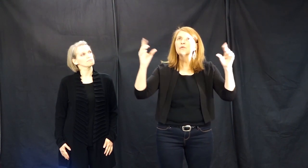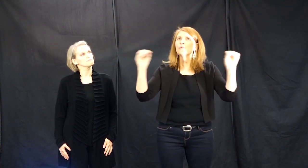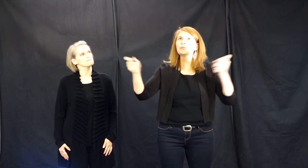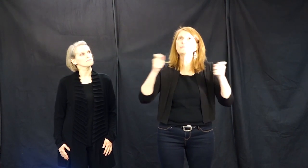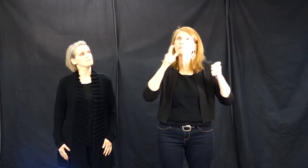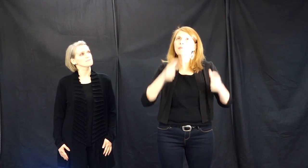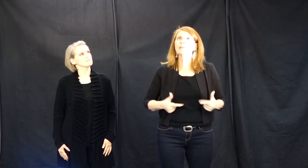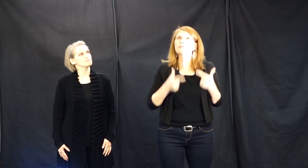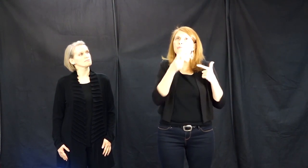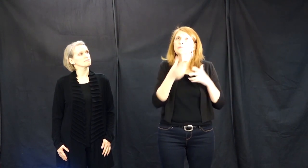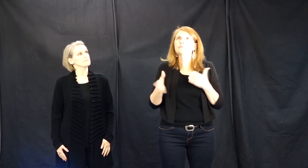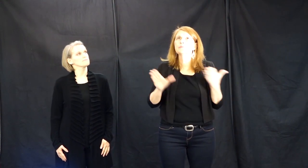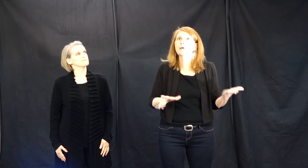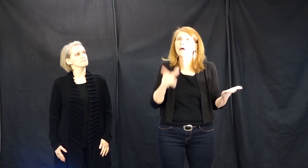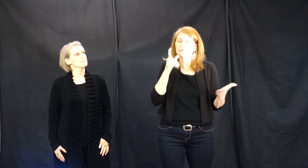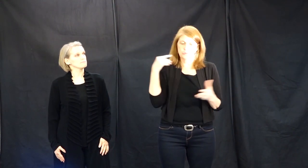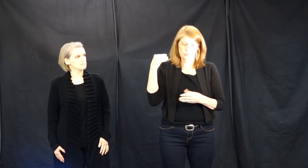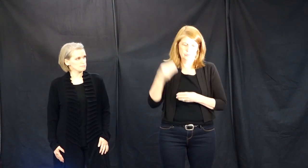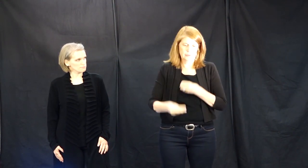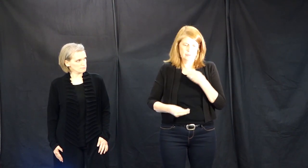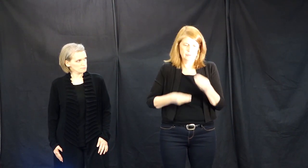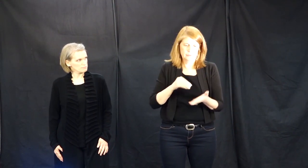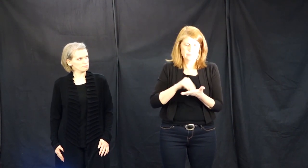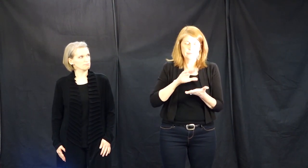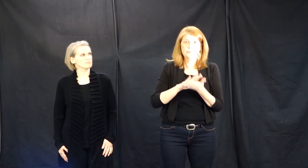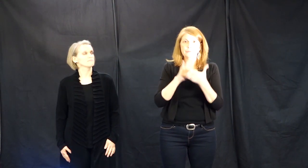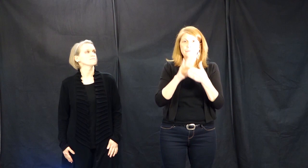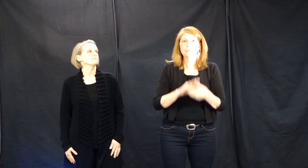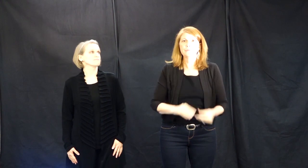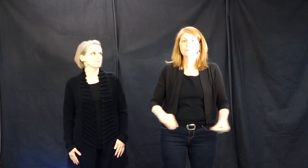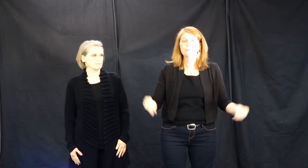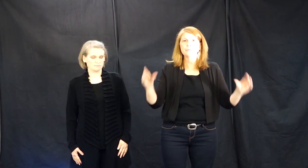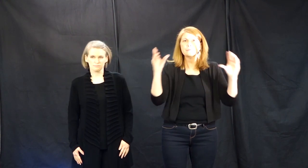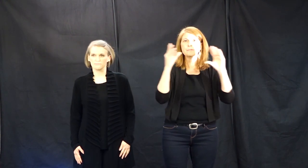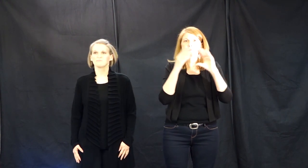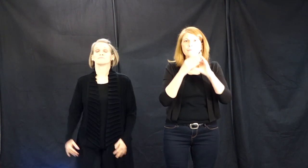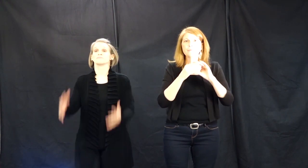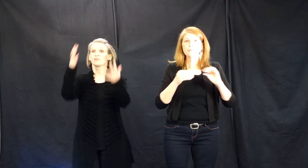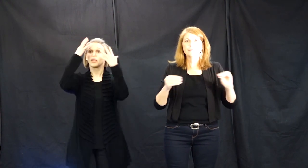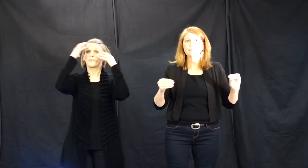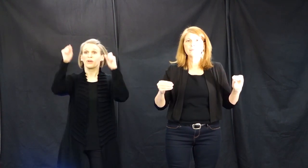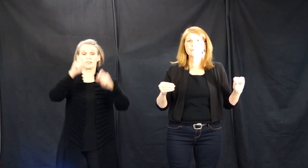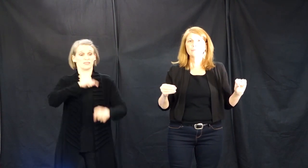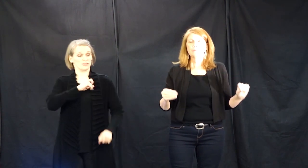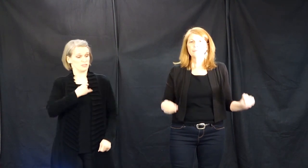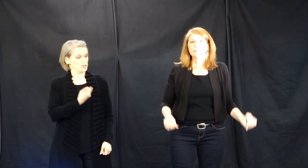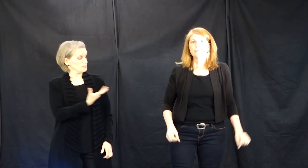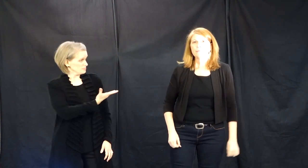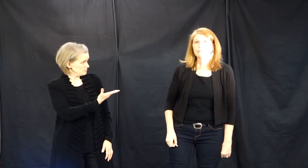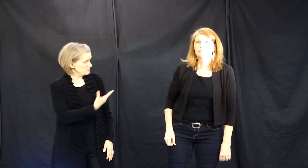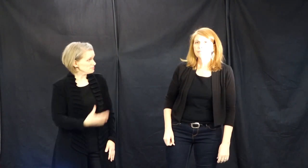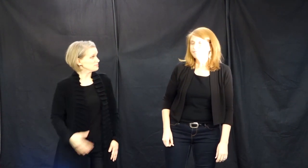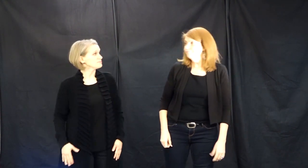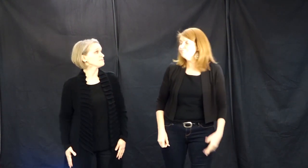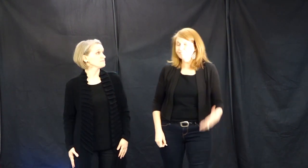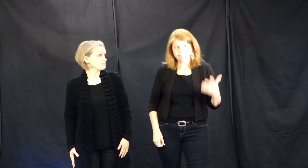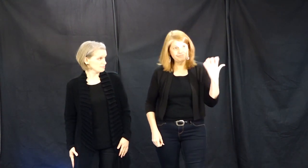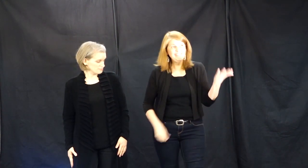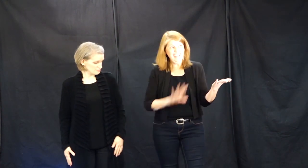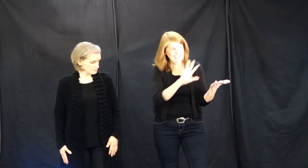control. Who lives, who dies, who tells your story? President Jefferson. I'll give him this. His financial system is a